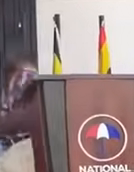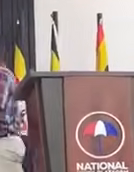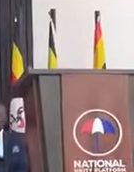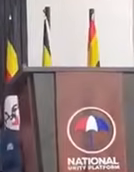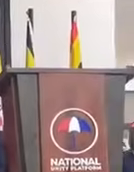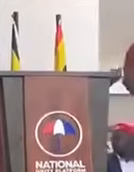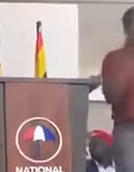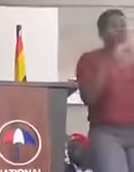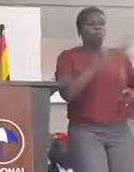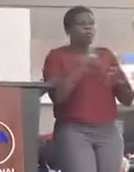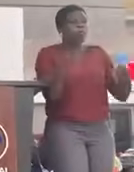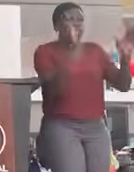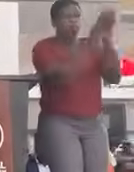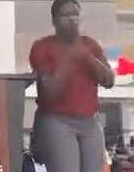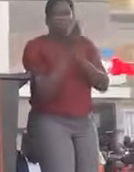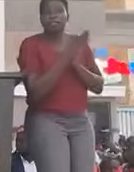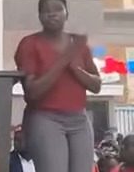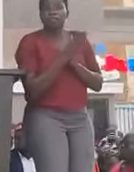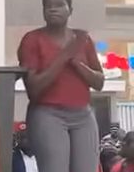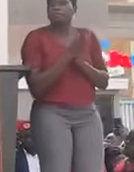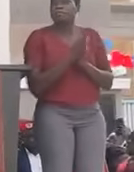simanyi tuli ffenna